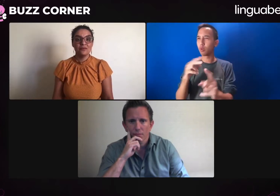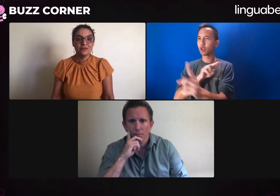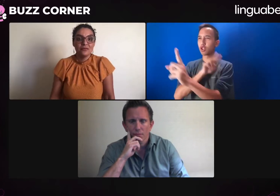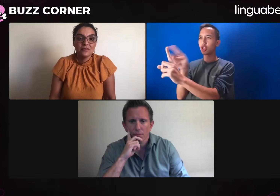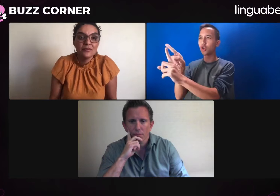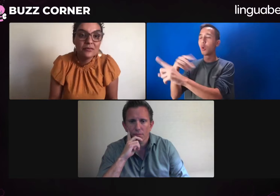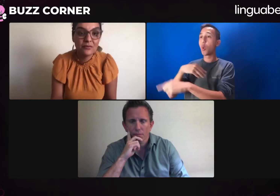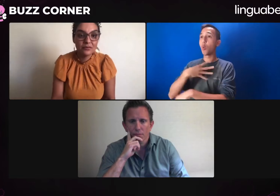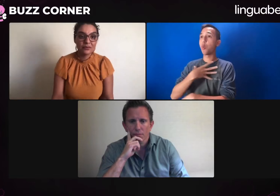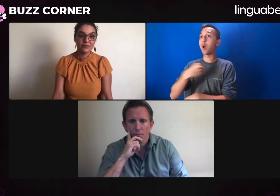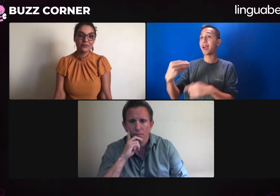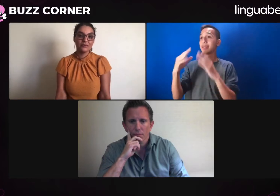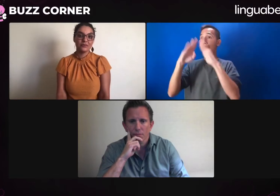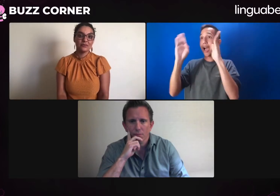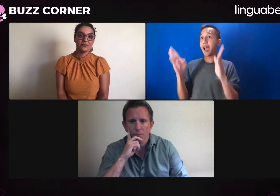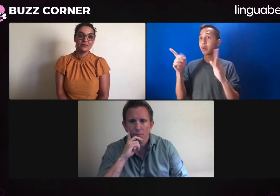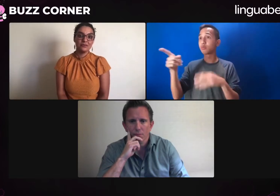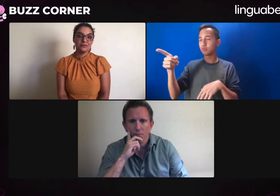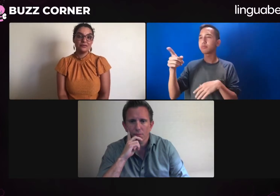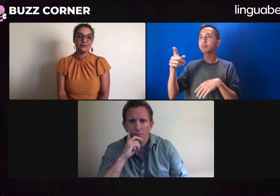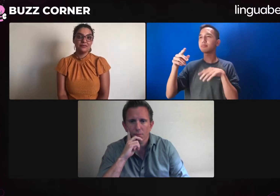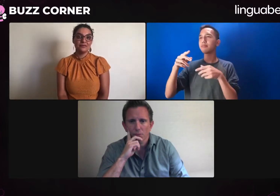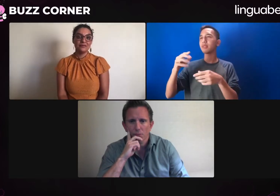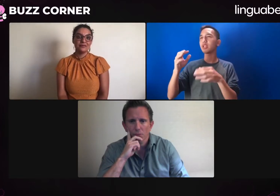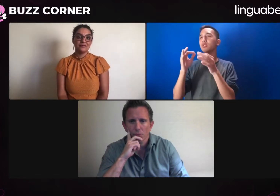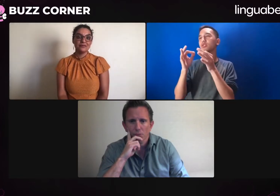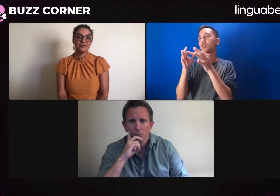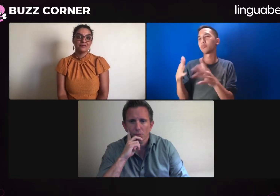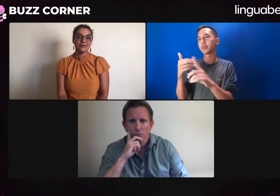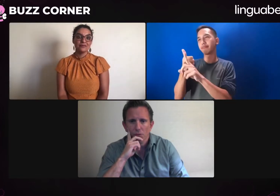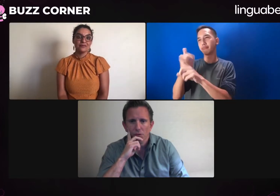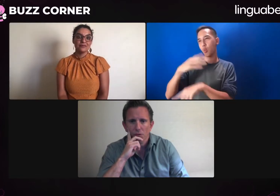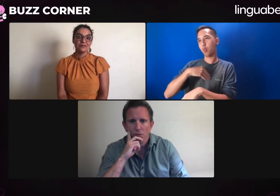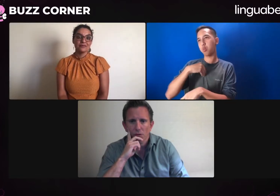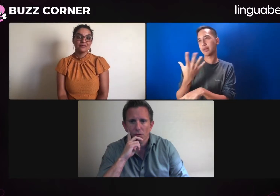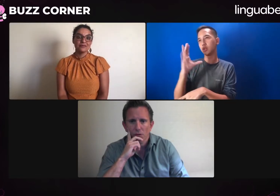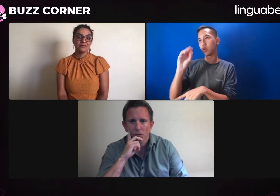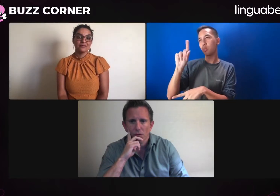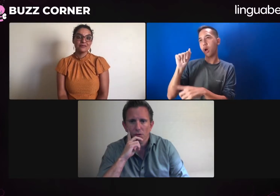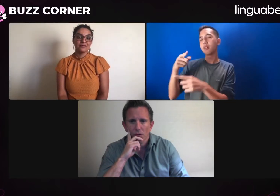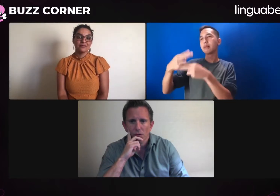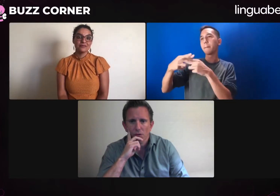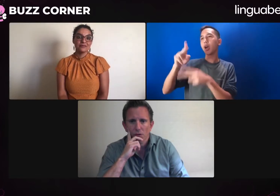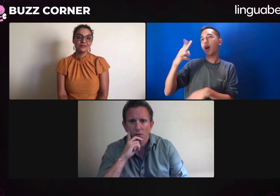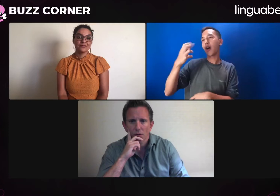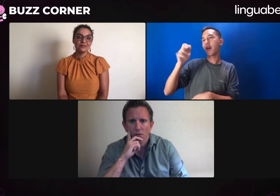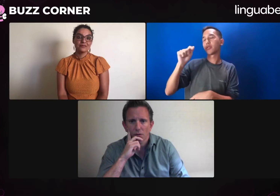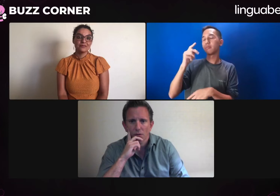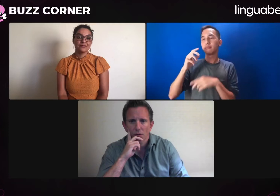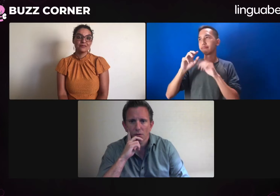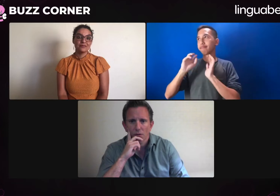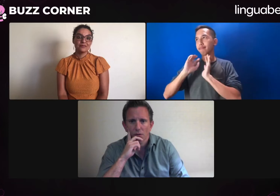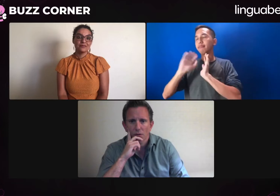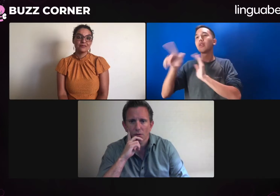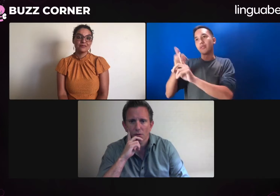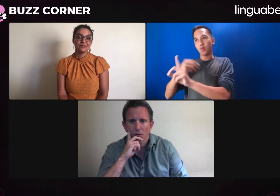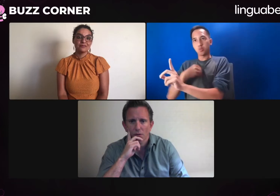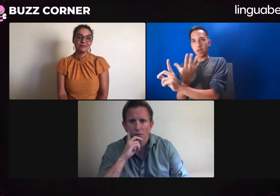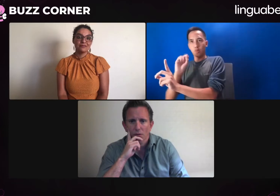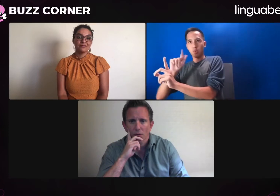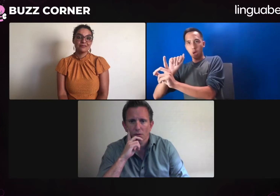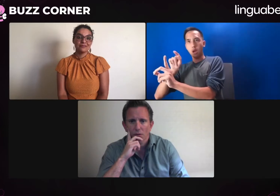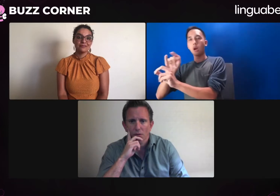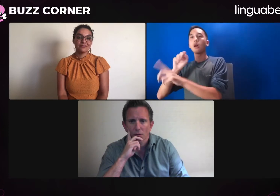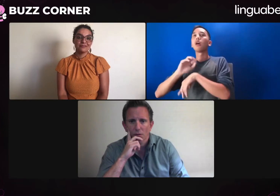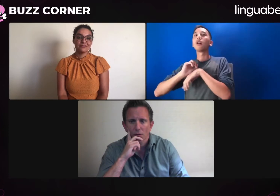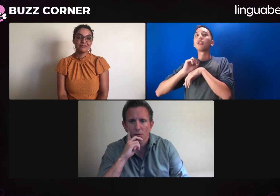thought, And then trying to take a look at the White House situation, where there was a white coda interpreter by the